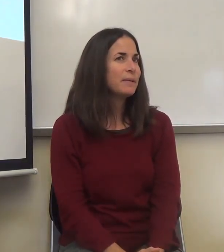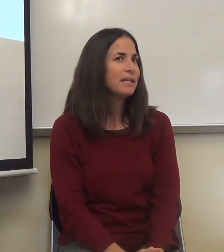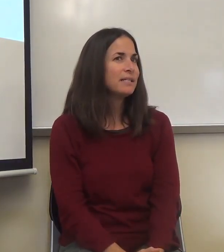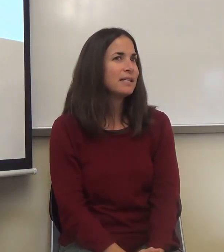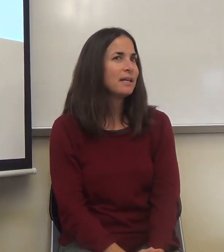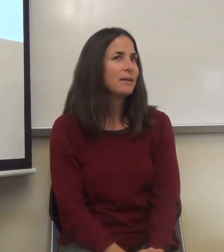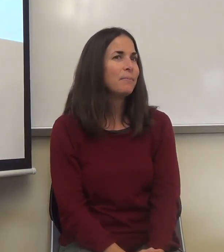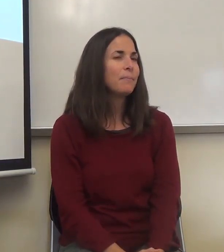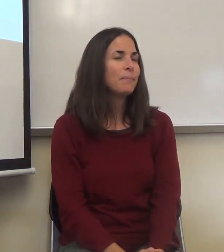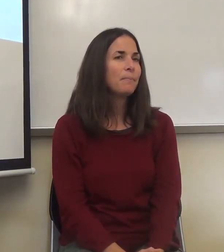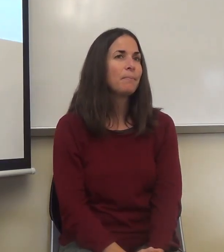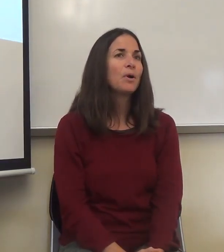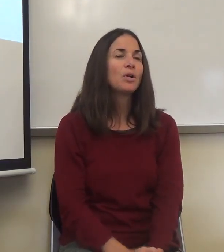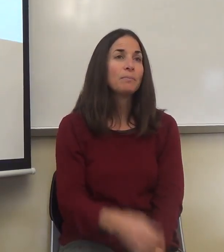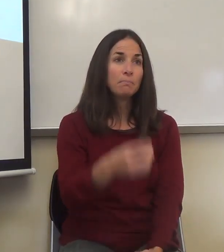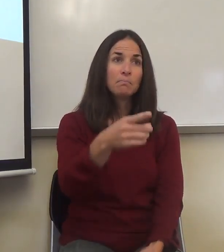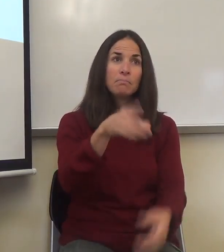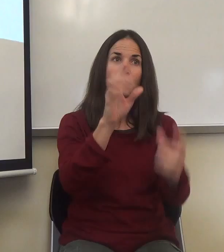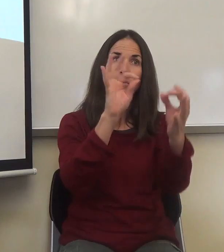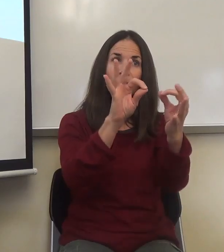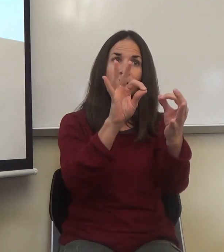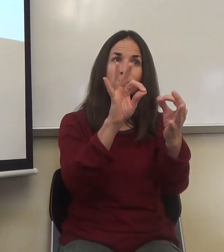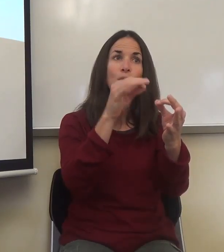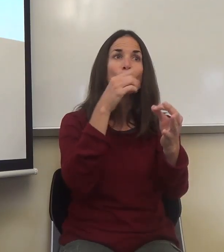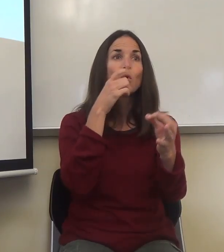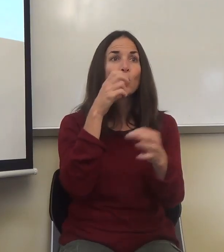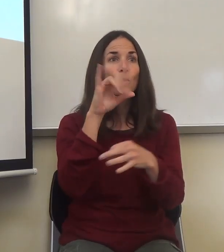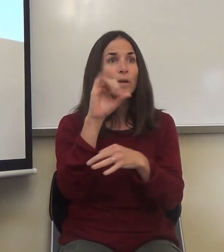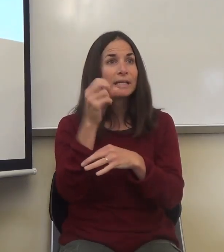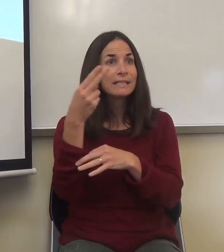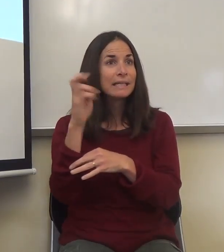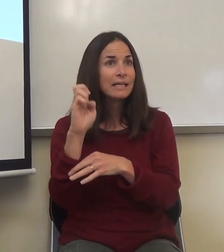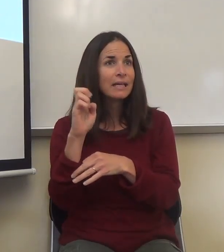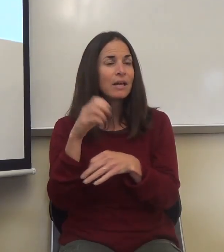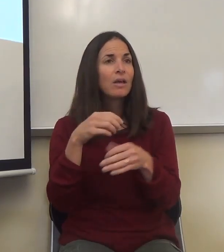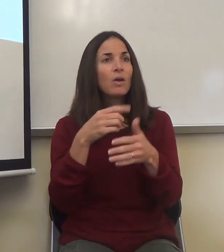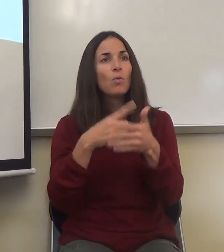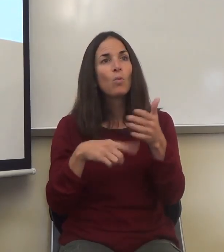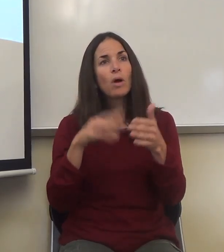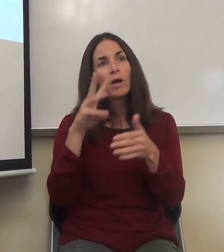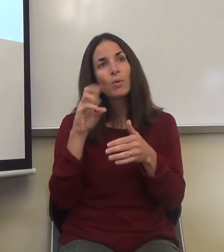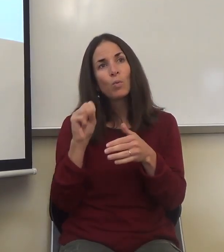What was P.T. Barnum's legacy? Who is PT? What was his belief?